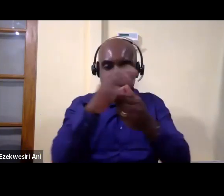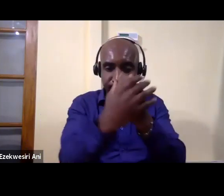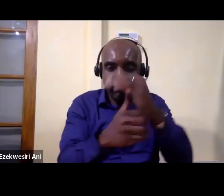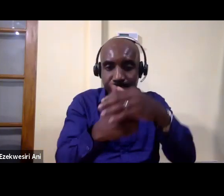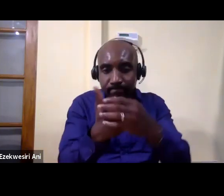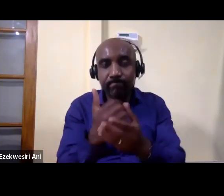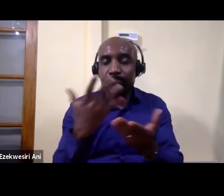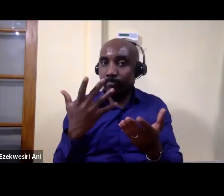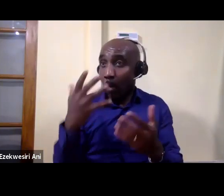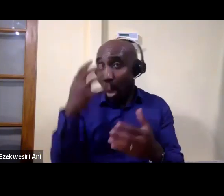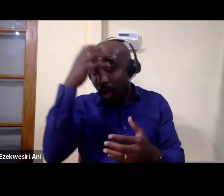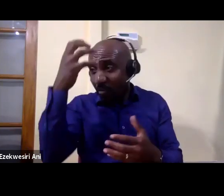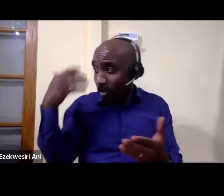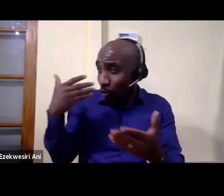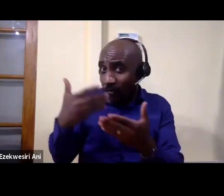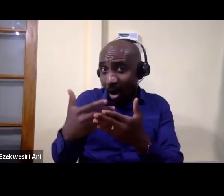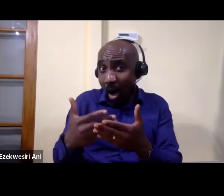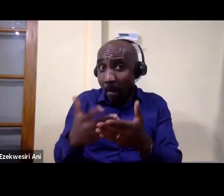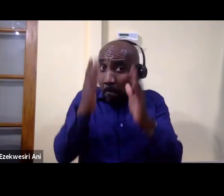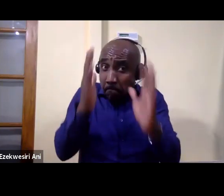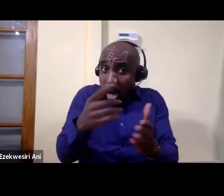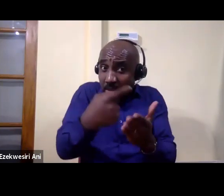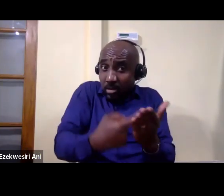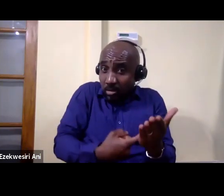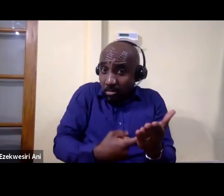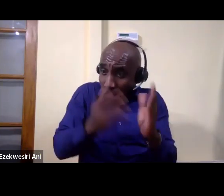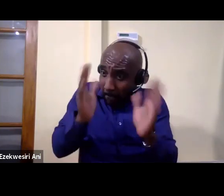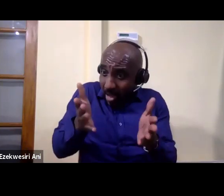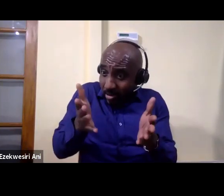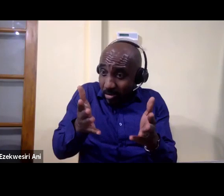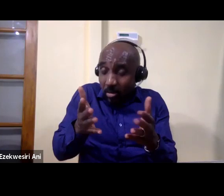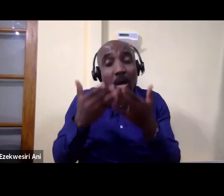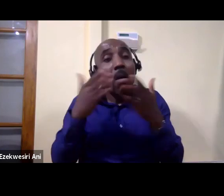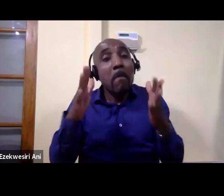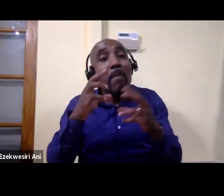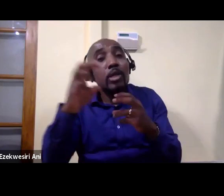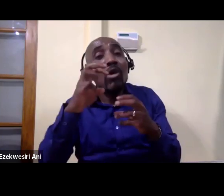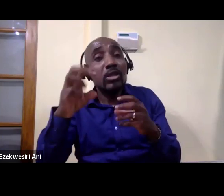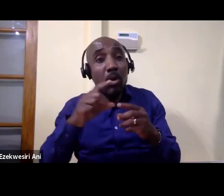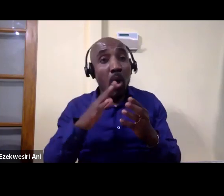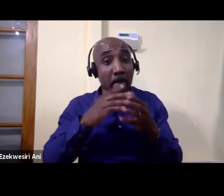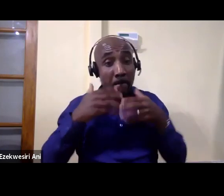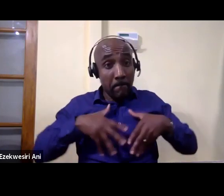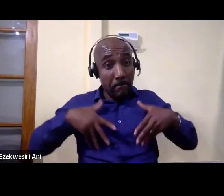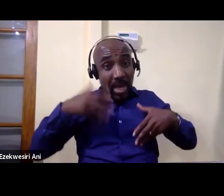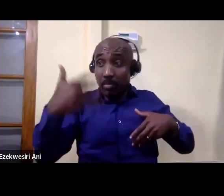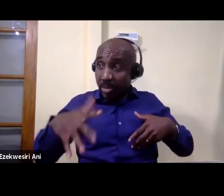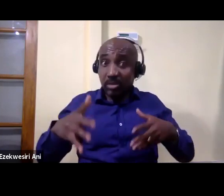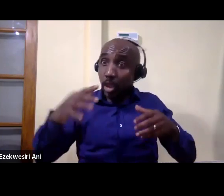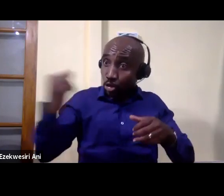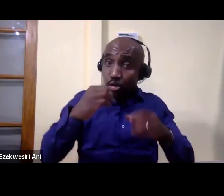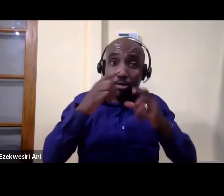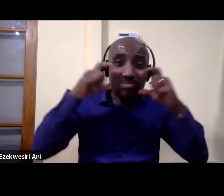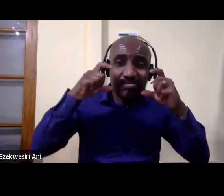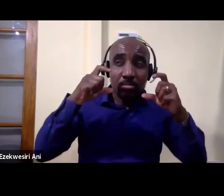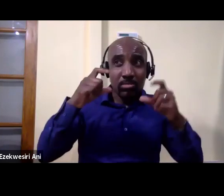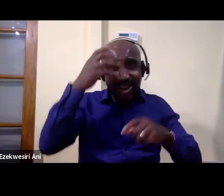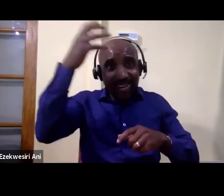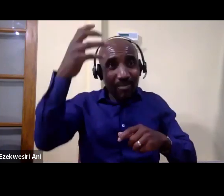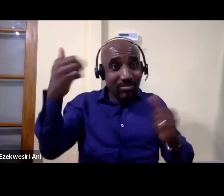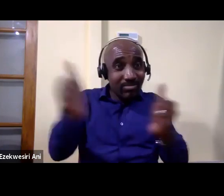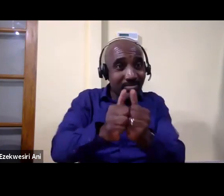made this compulsory, for example, on public transport, as the Mayor of London has called for. So I would make a strong push that